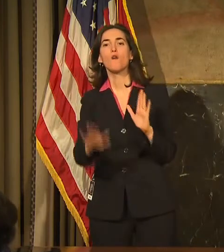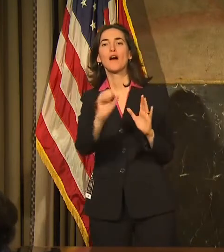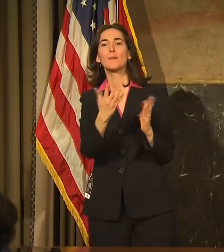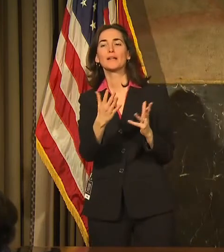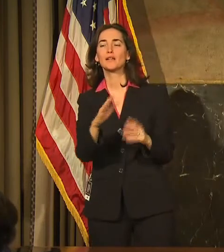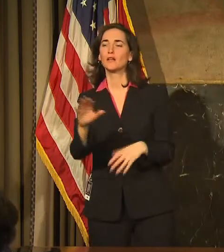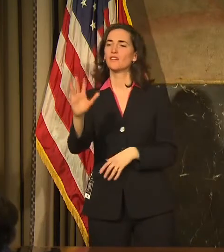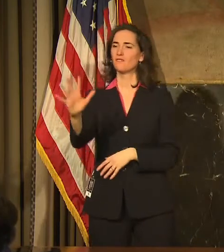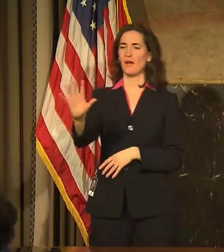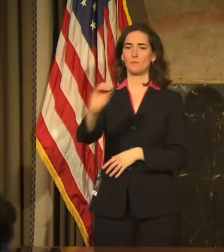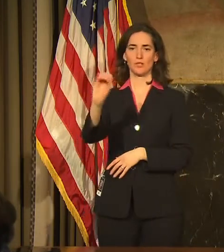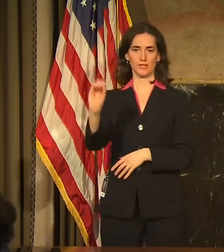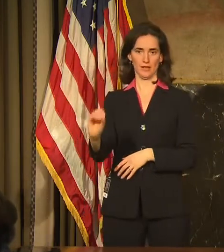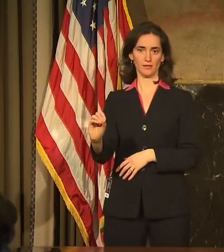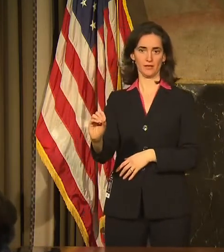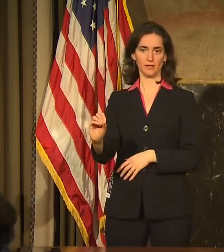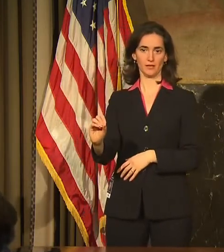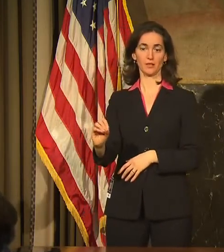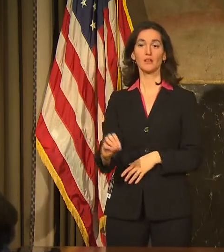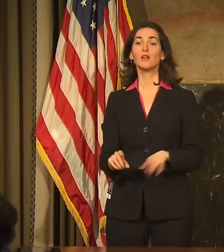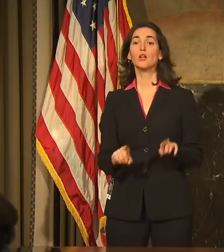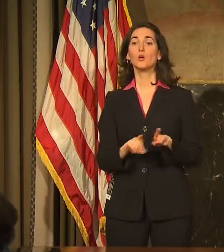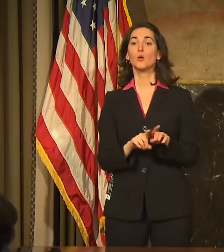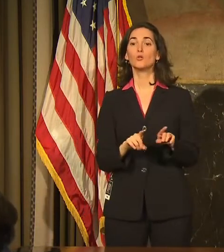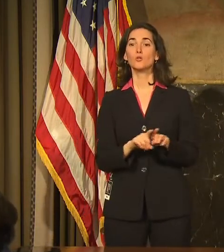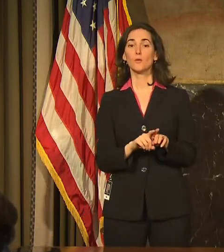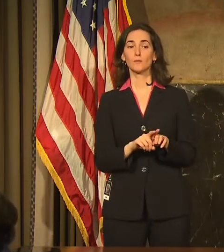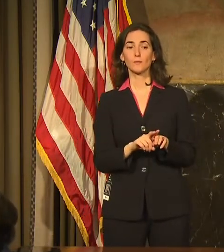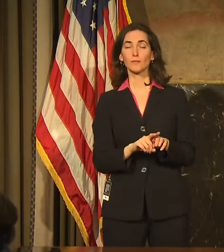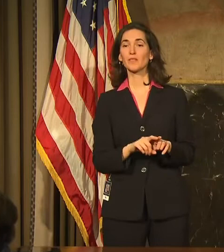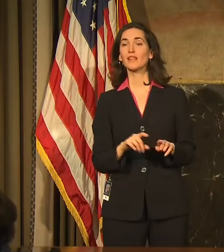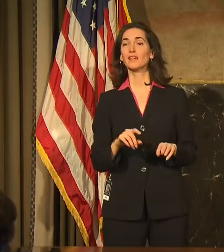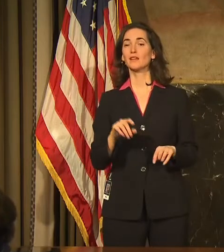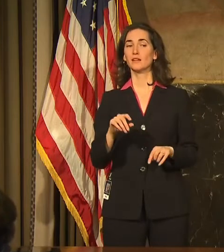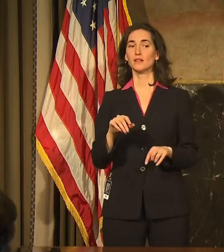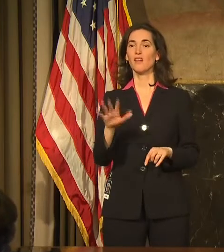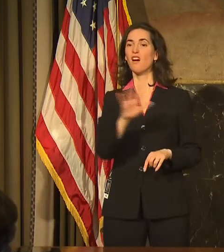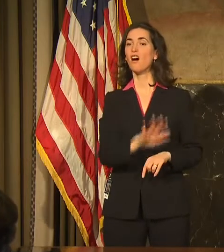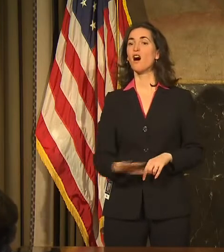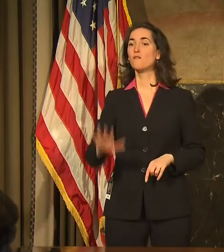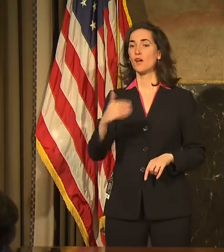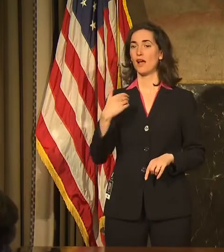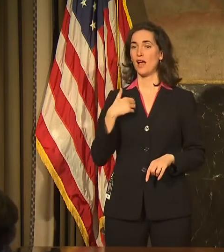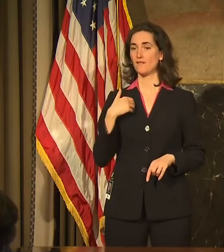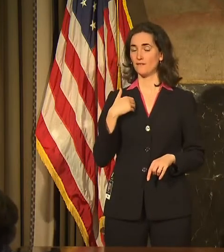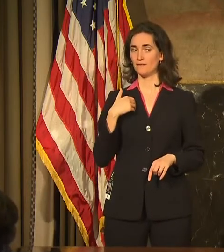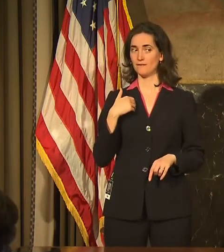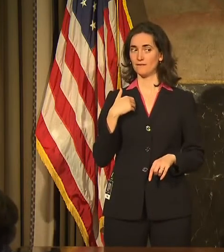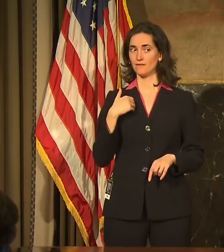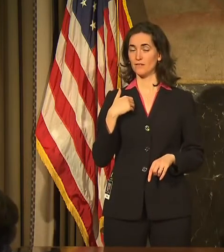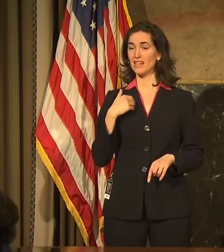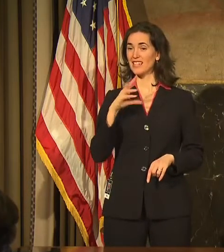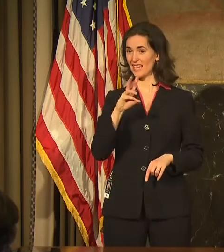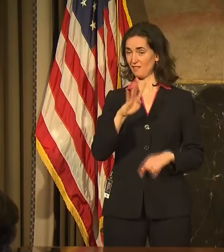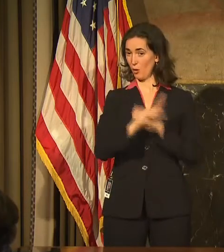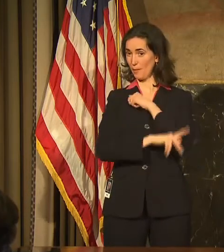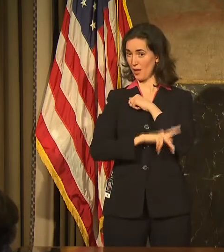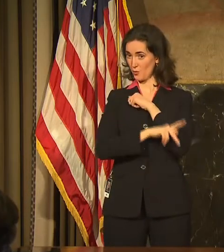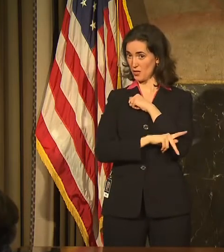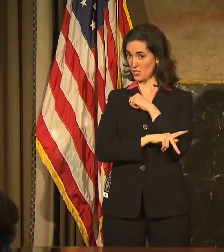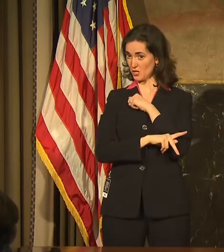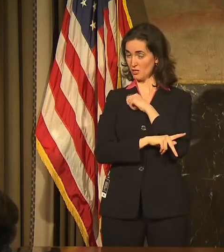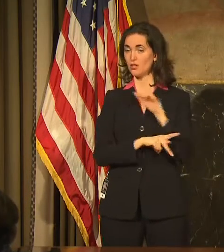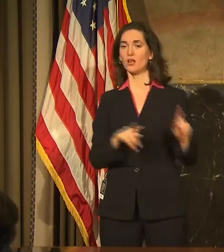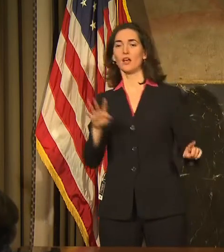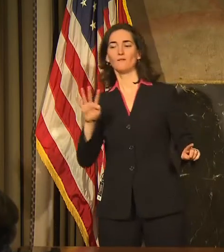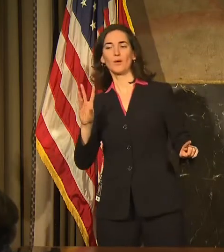are only 46 parishes out of 64 in the state that are ranked as highest